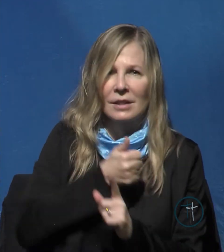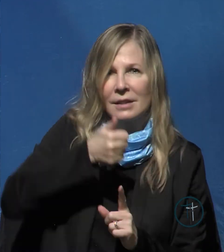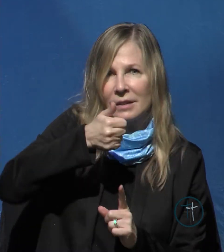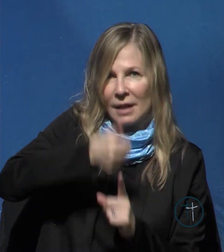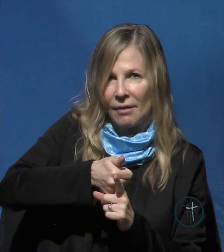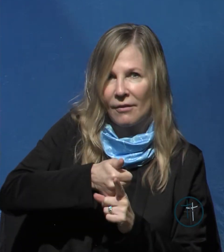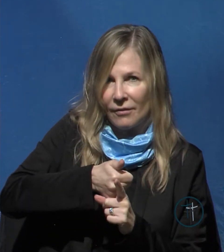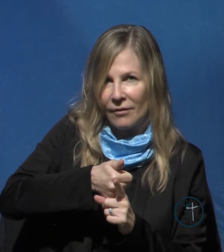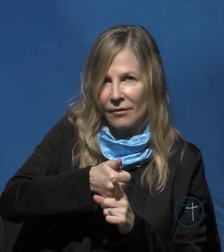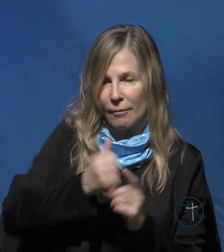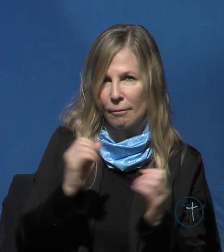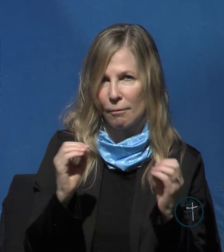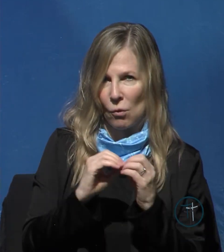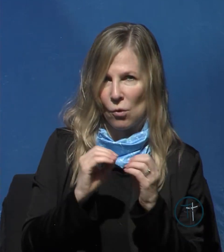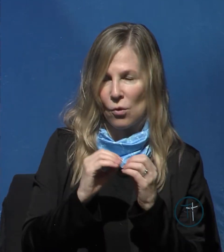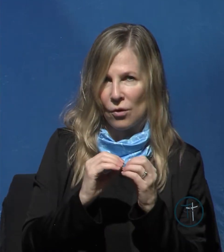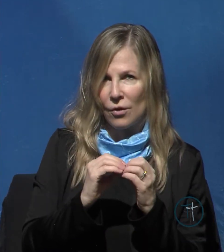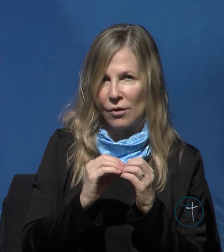self.